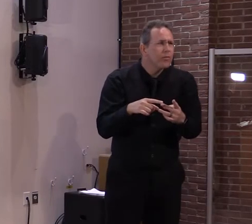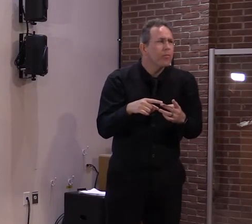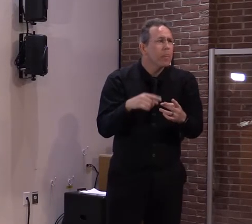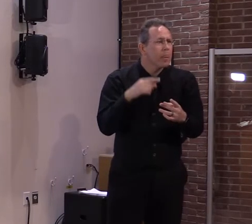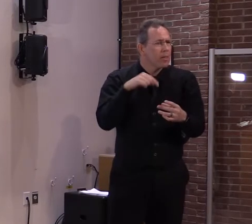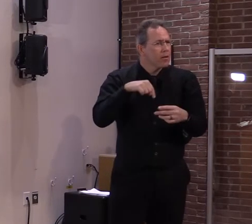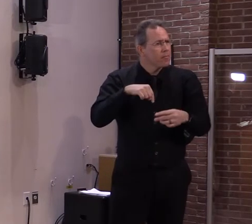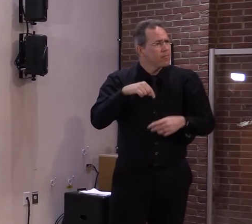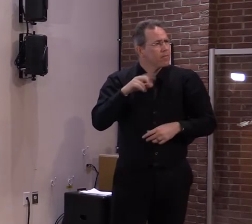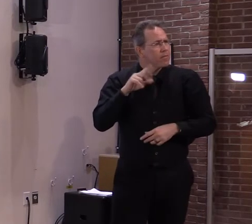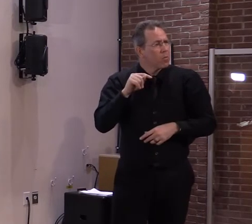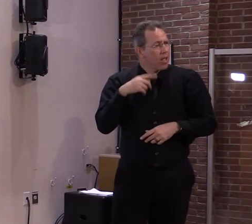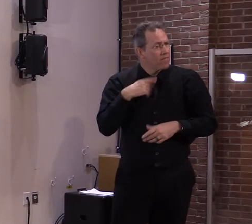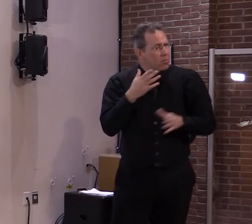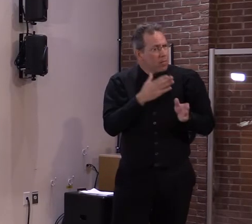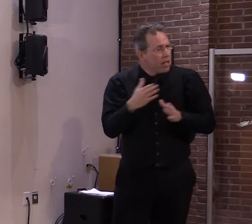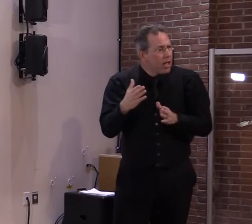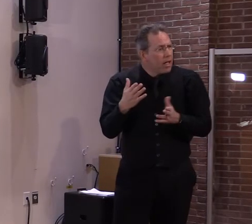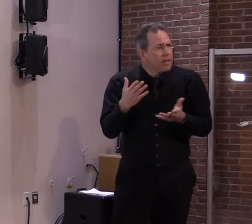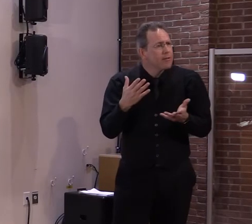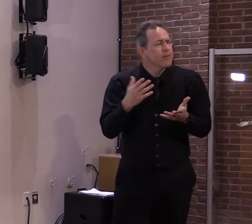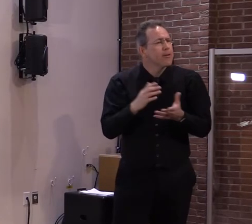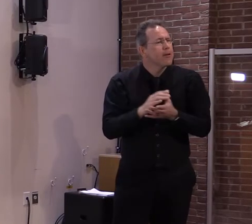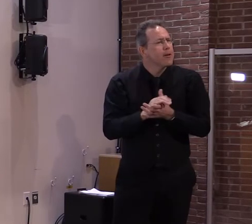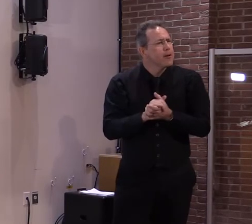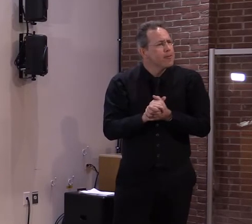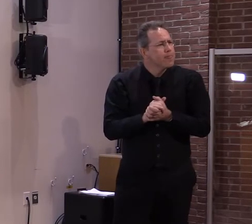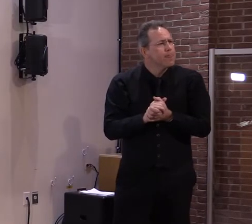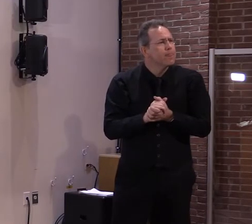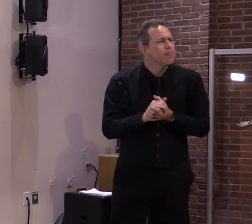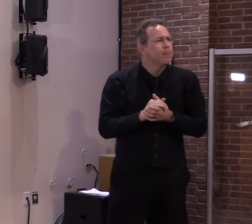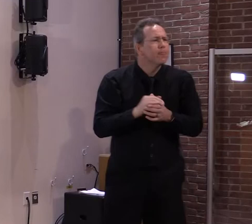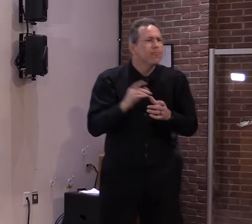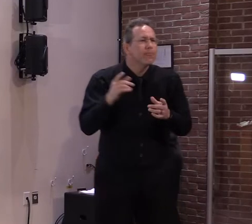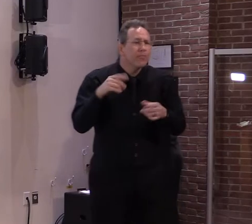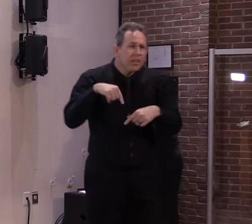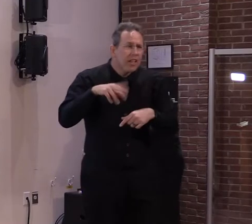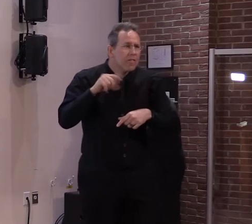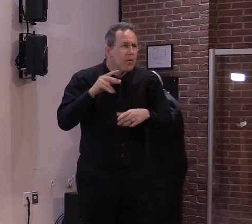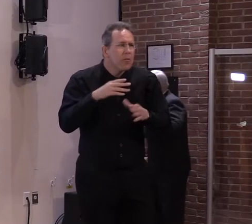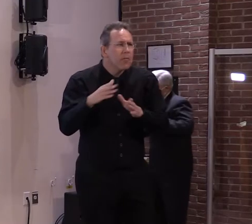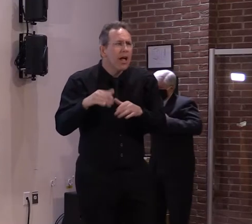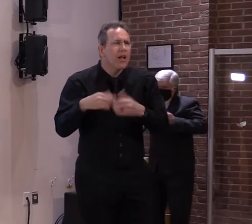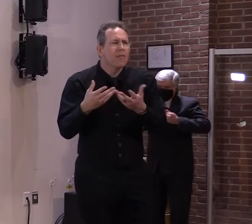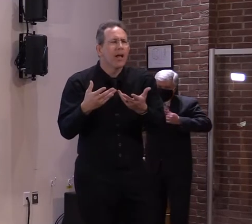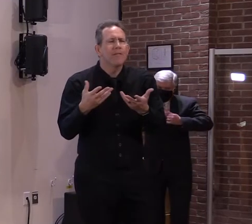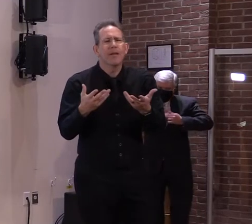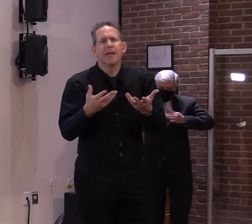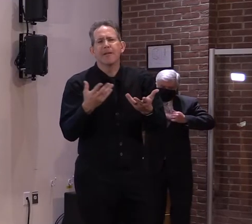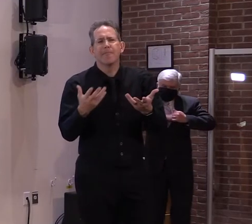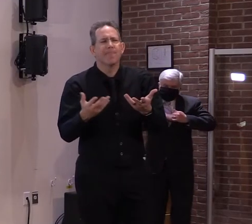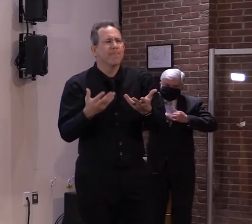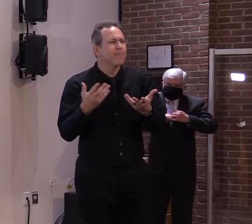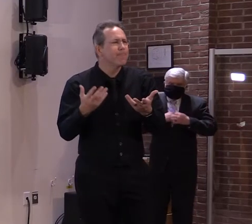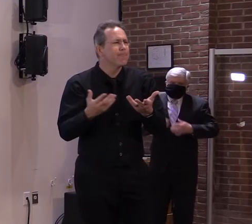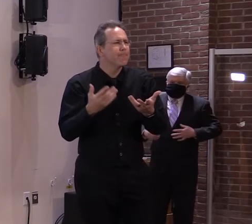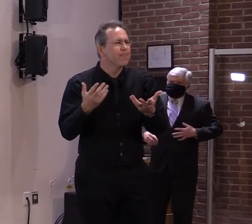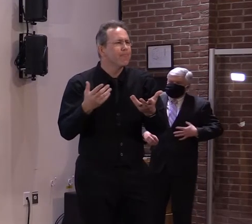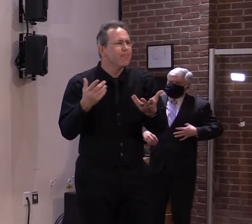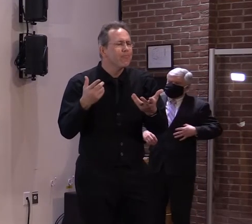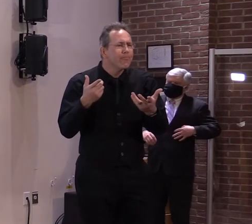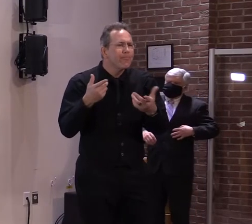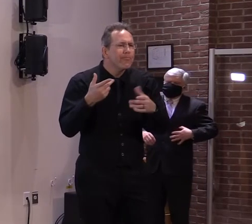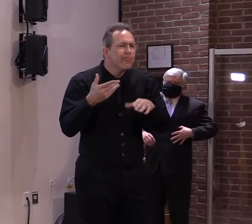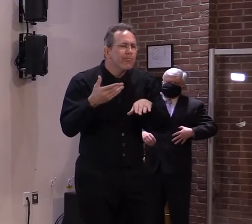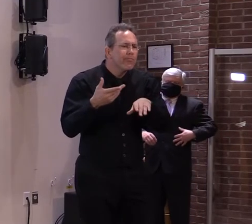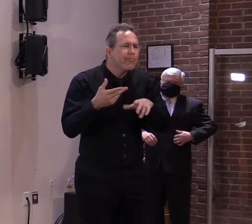provide some kind of amelioration for the history of eugenics that has